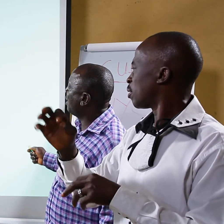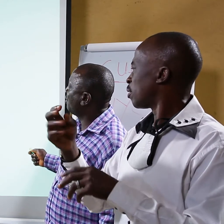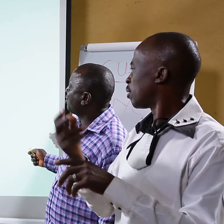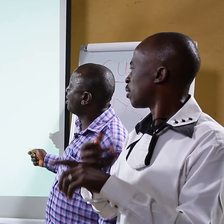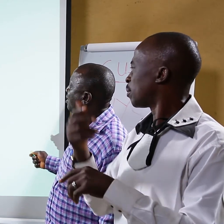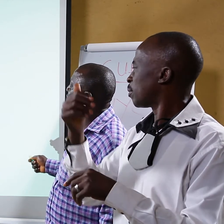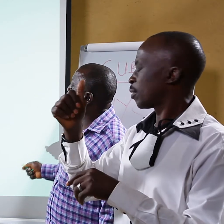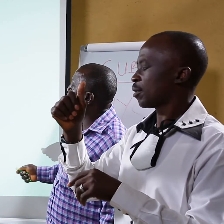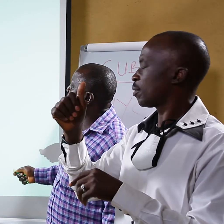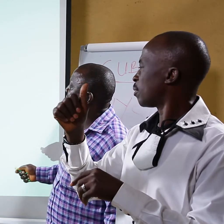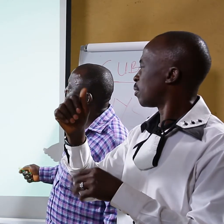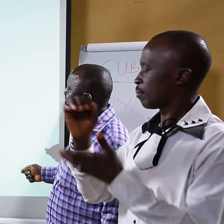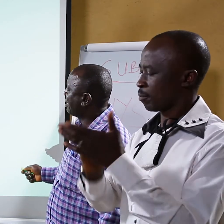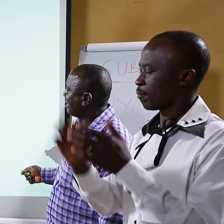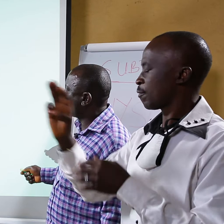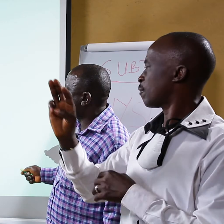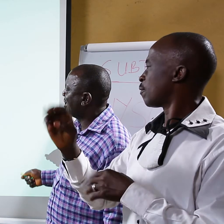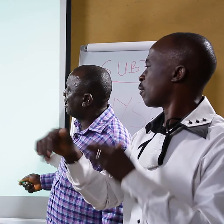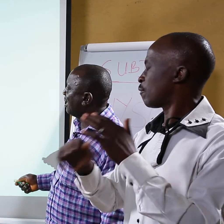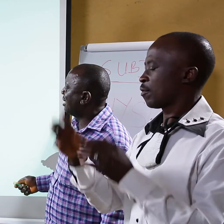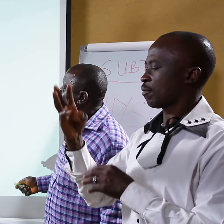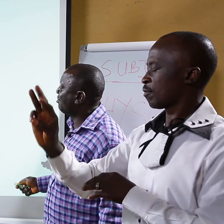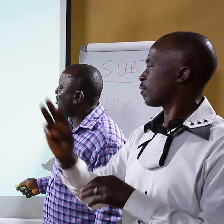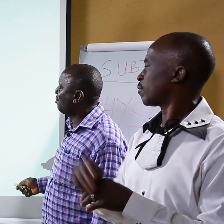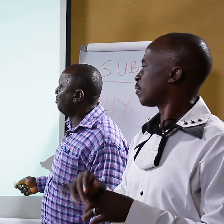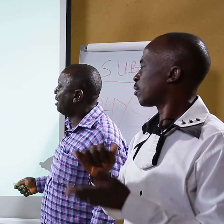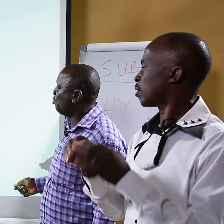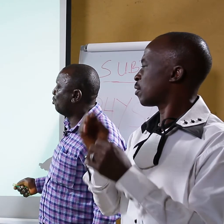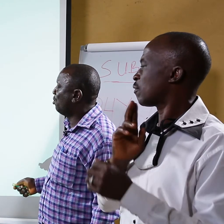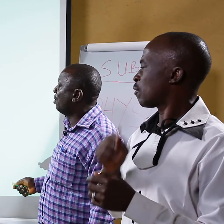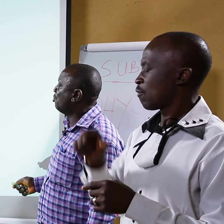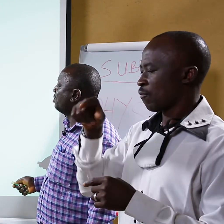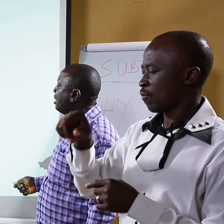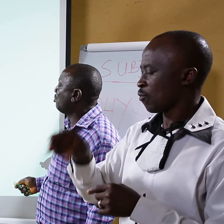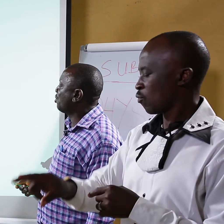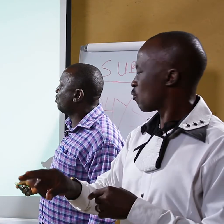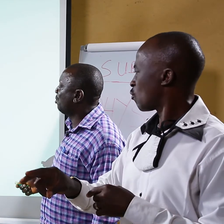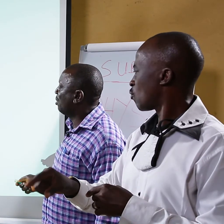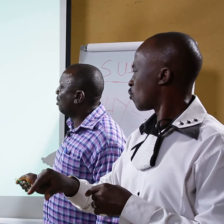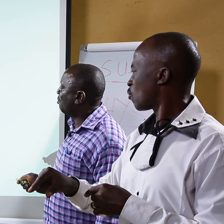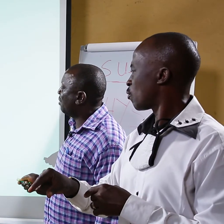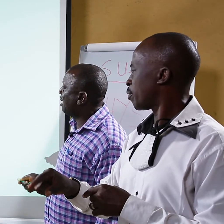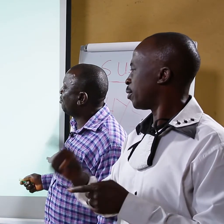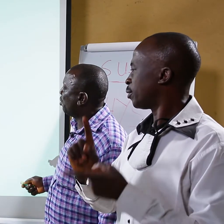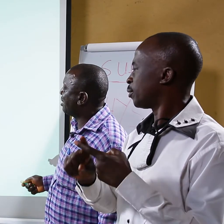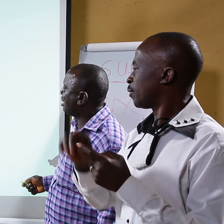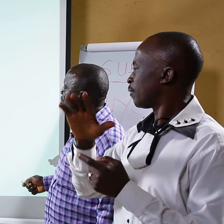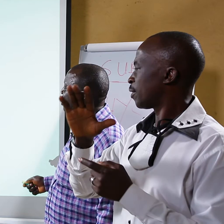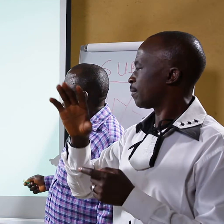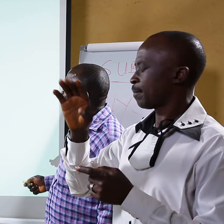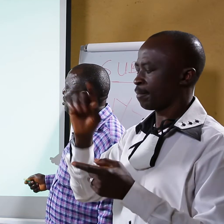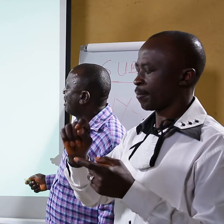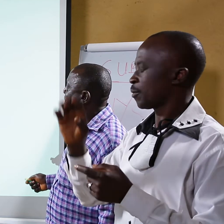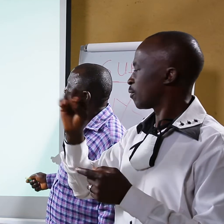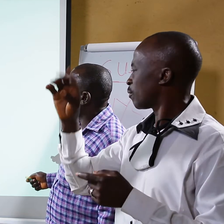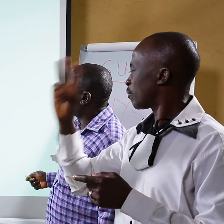power minus 6 over 16. And that gives us VQ to be equals to